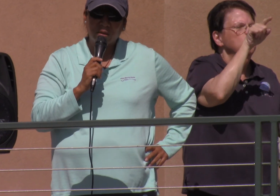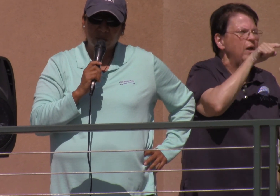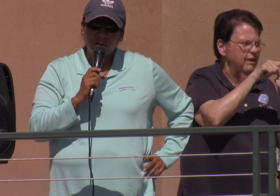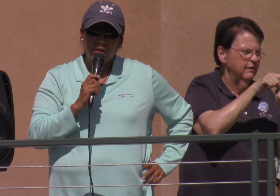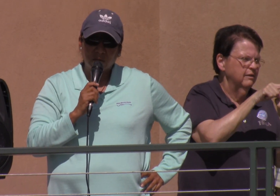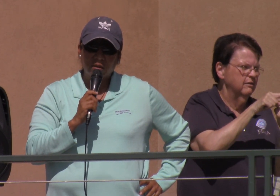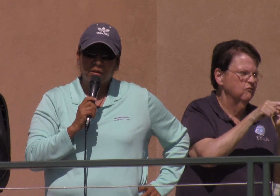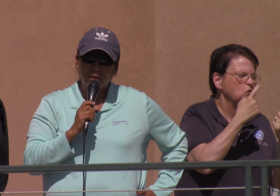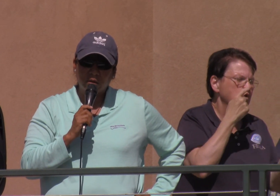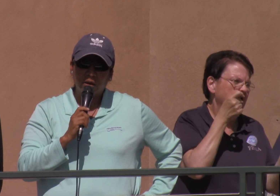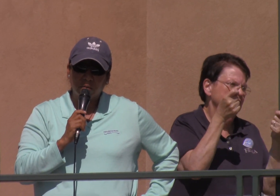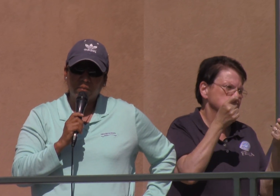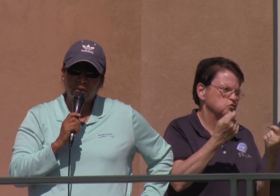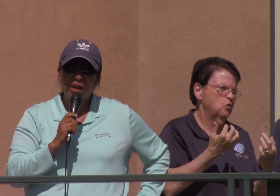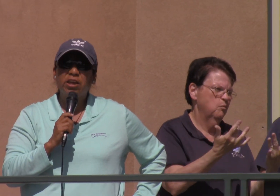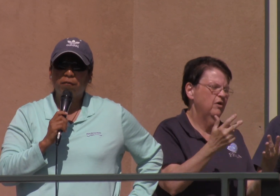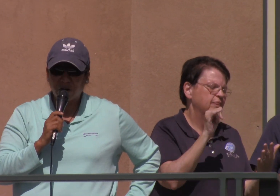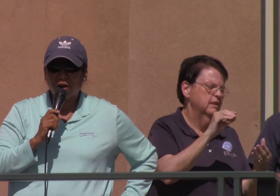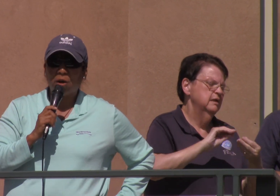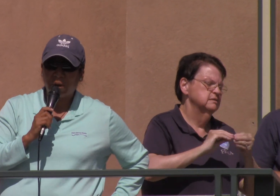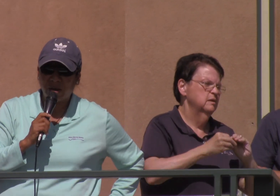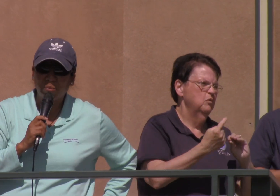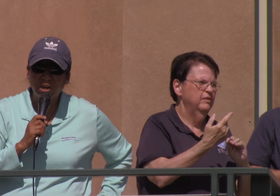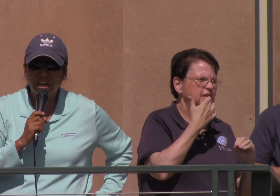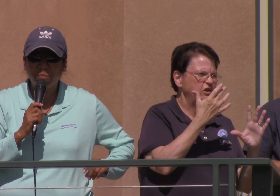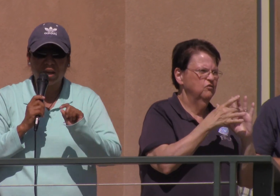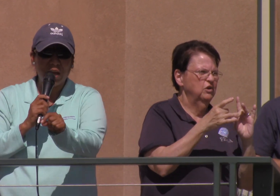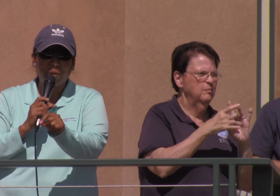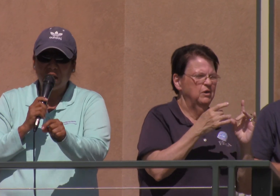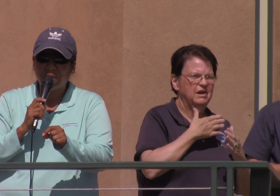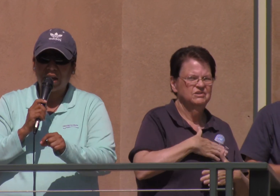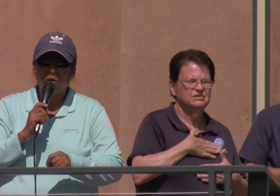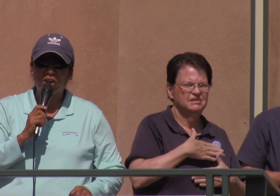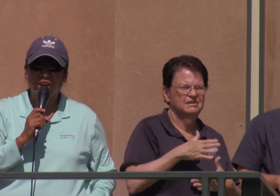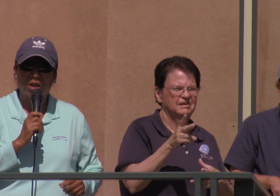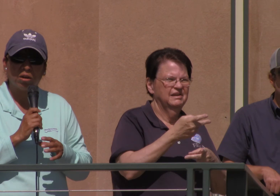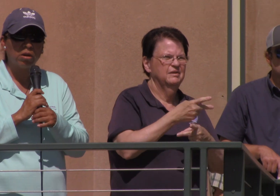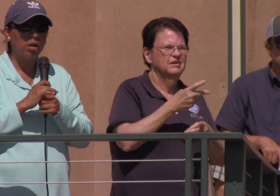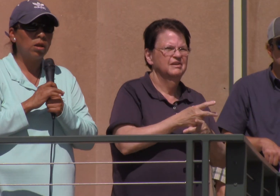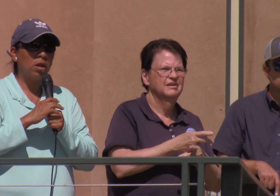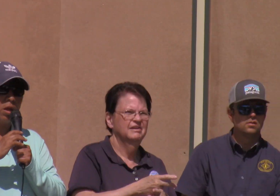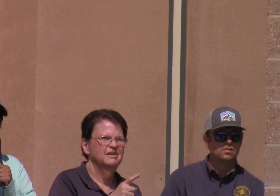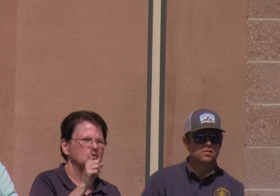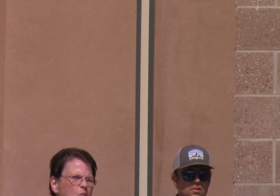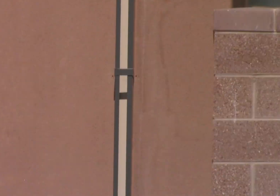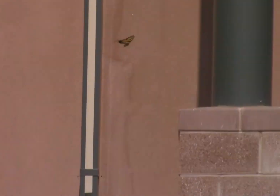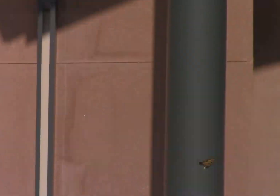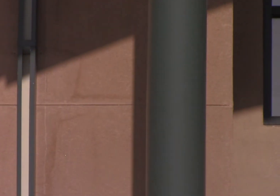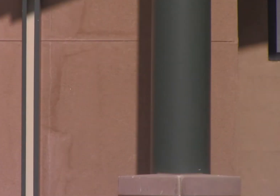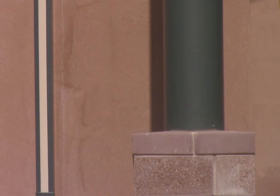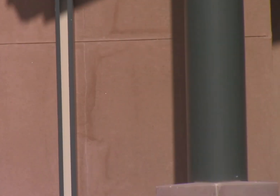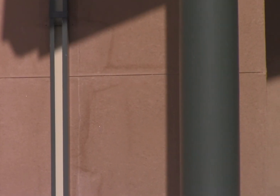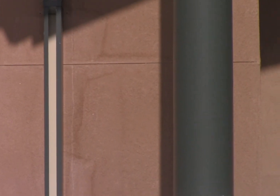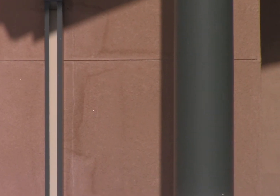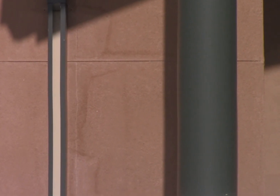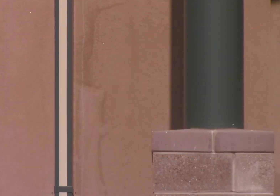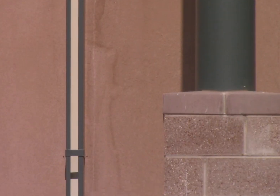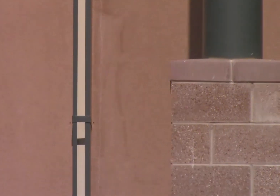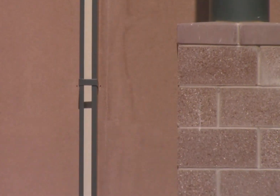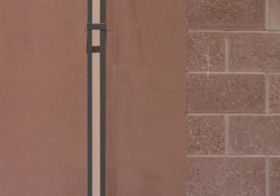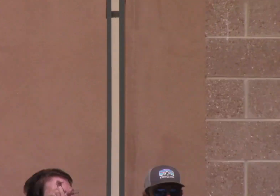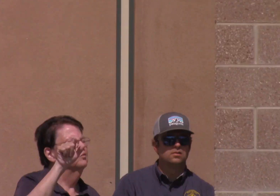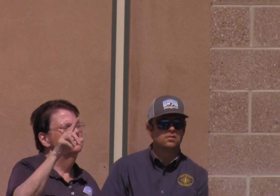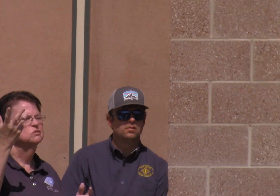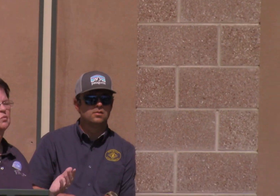one issue. Thank you for your comment. Wait, But keep we that didn't question. hear the question. Okay, her